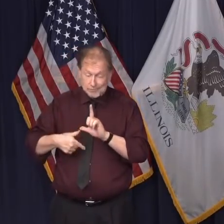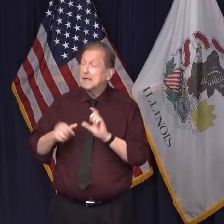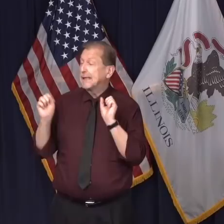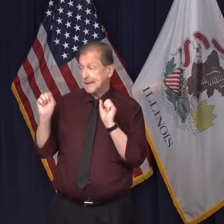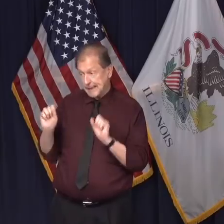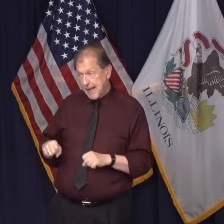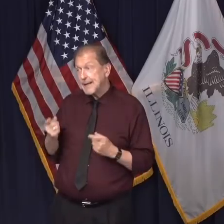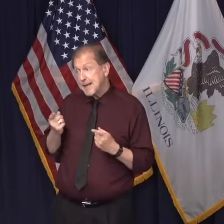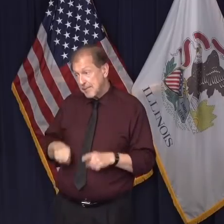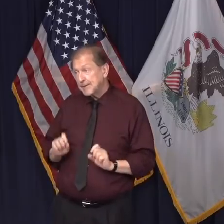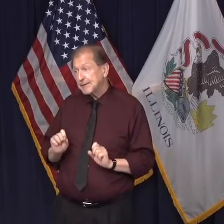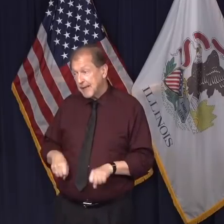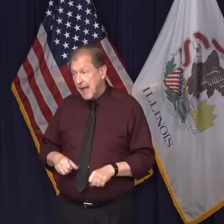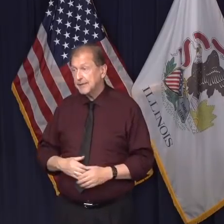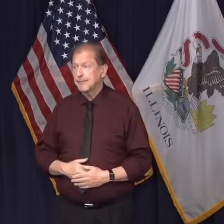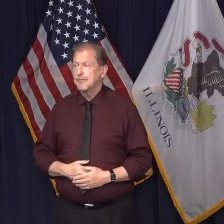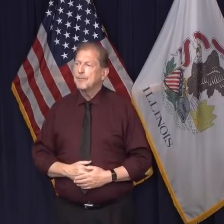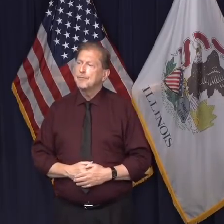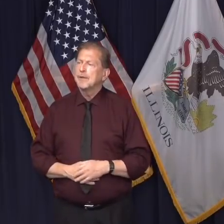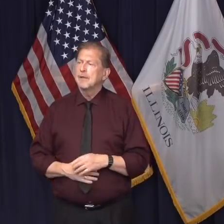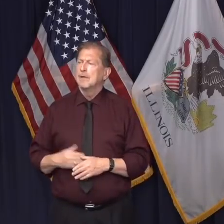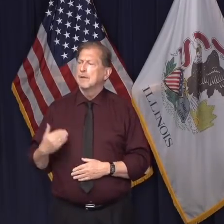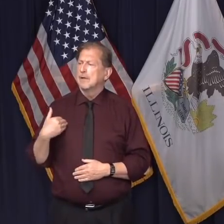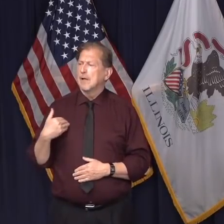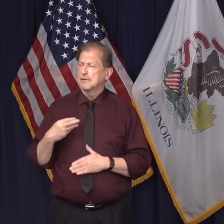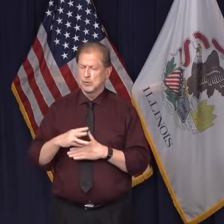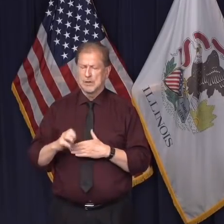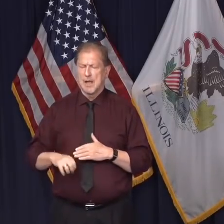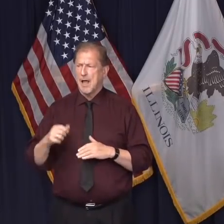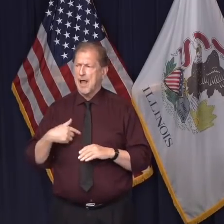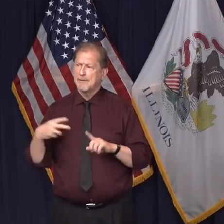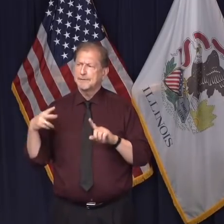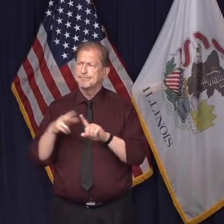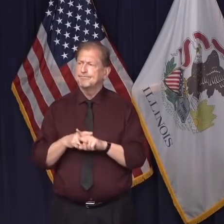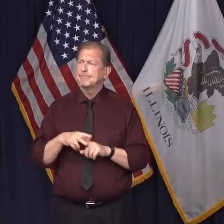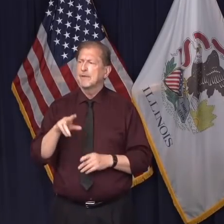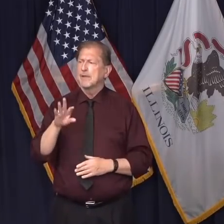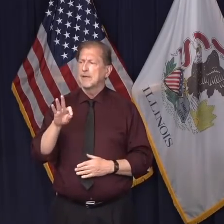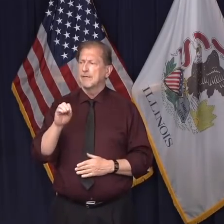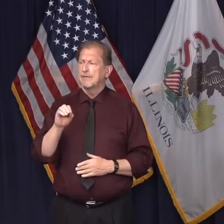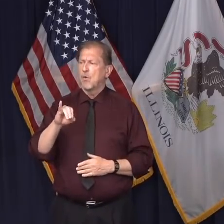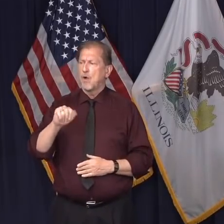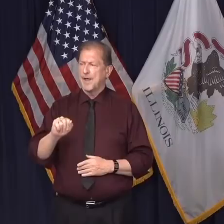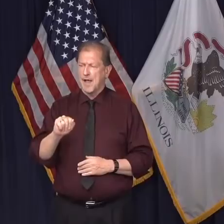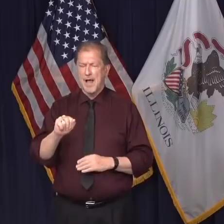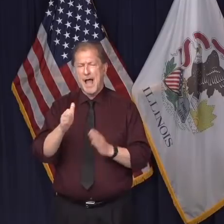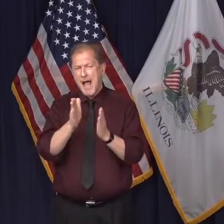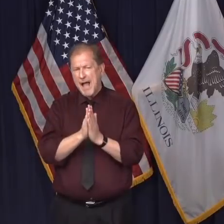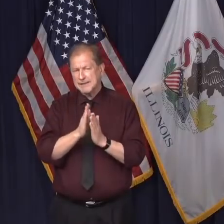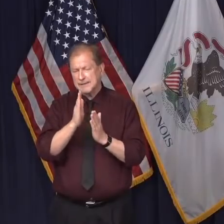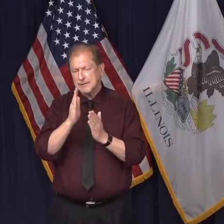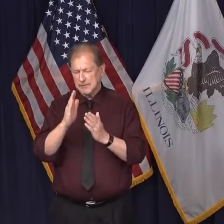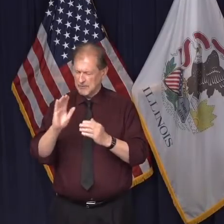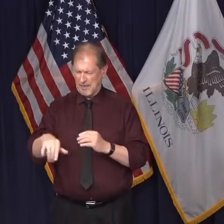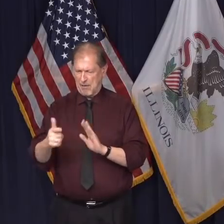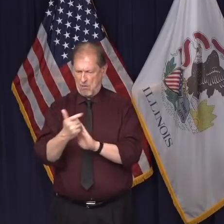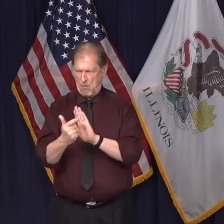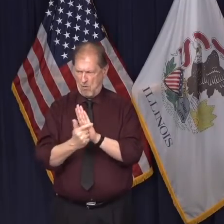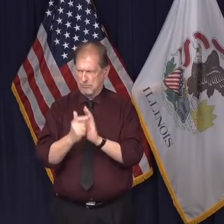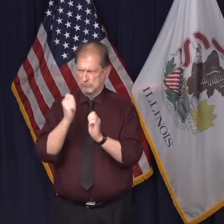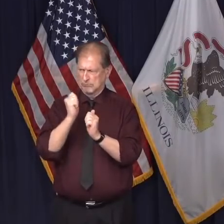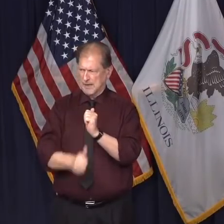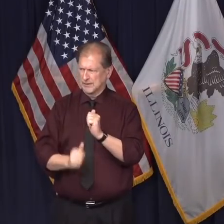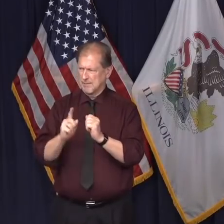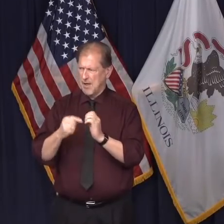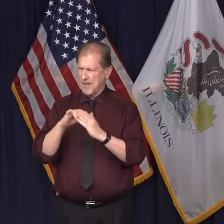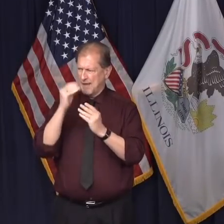other legislation that failed over the weekend, there was a FOIA bill along with a bunch of other things in this one bill. Your administration